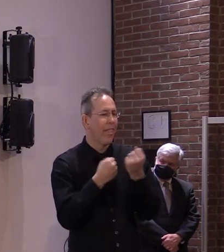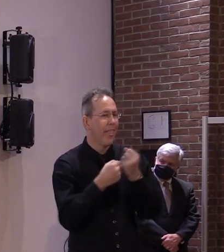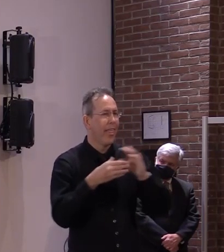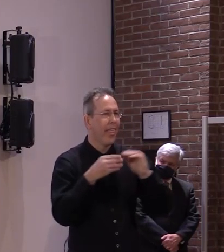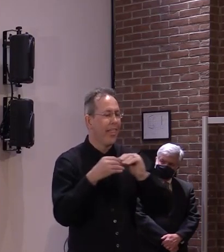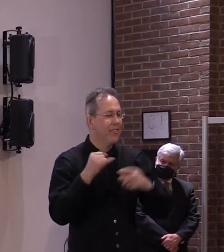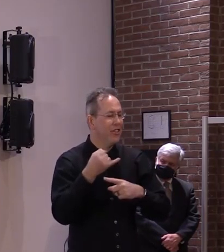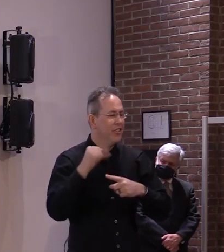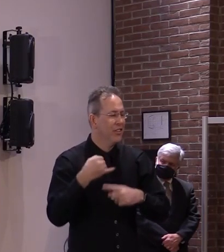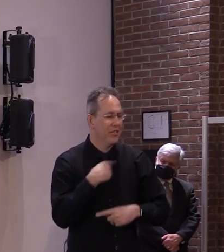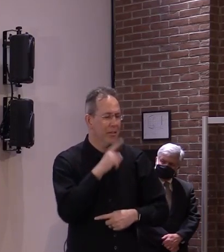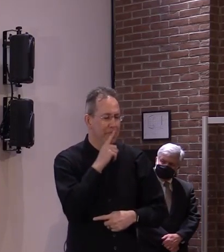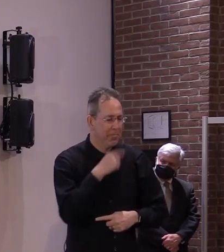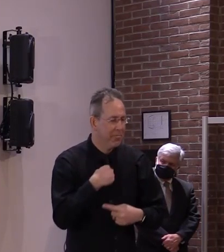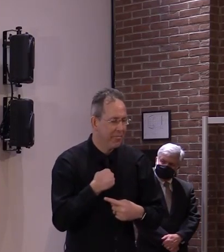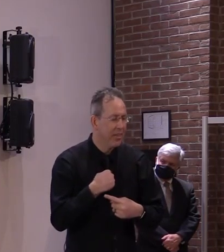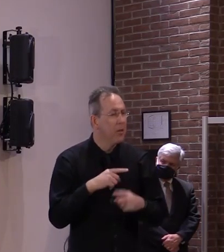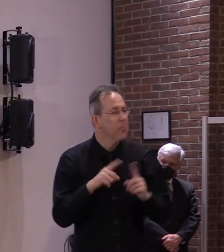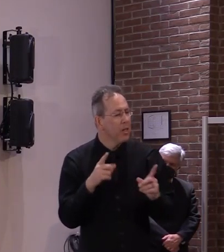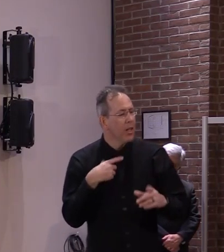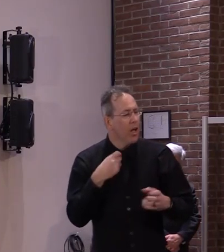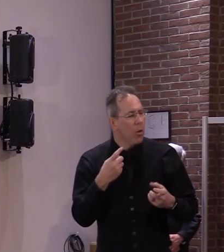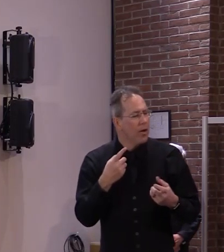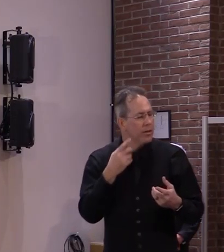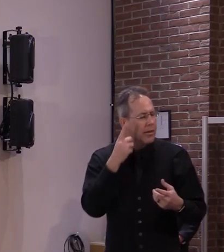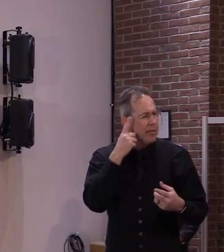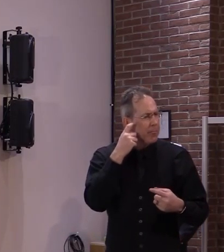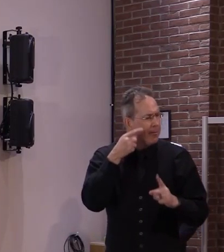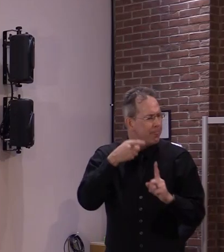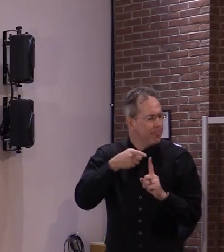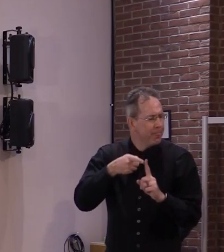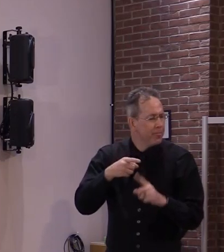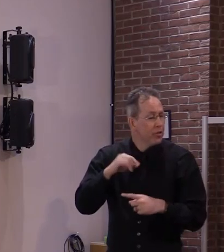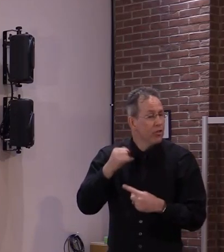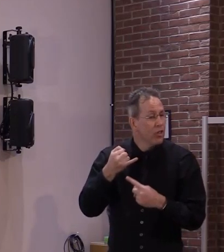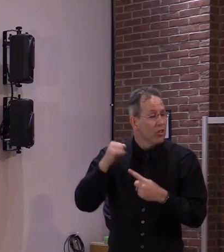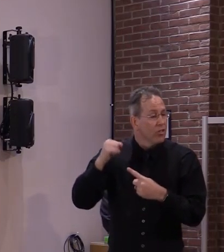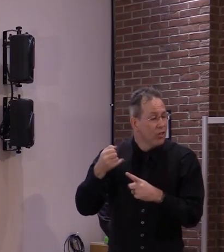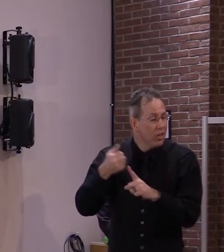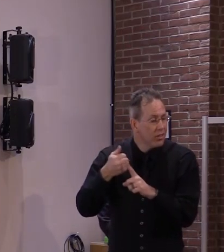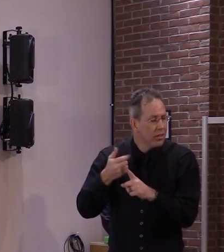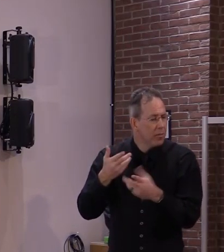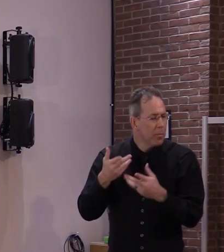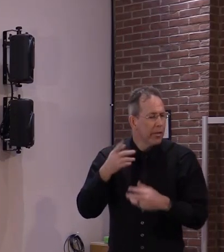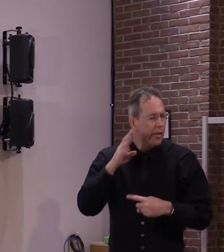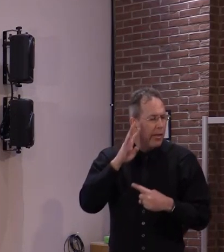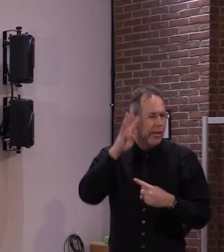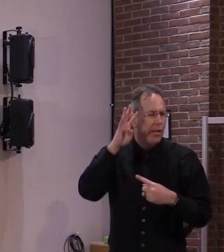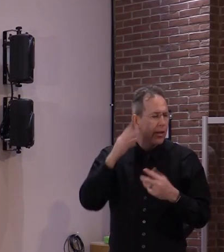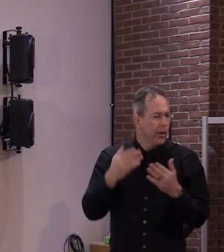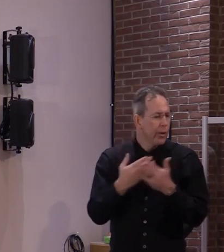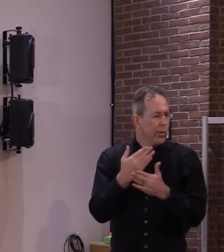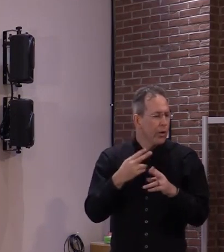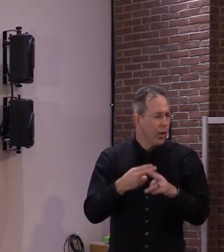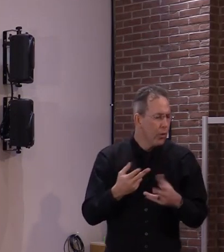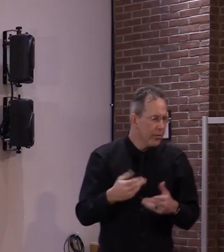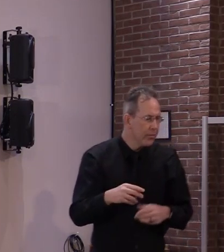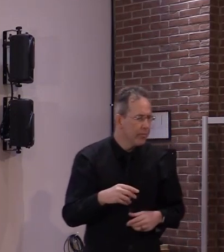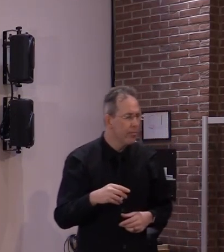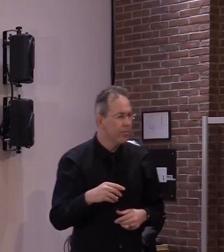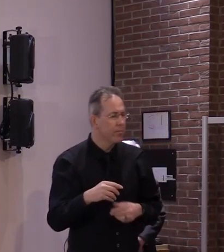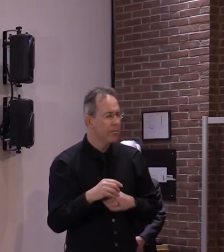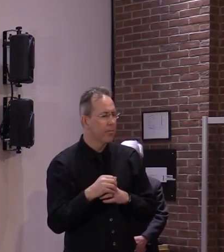Johnson is working on possibly a booster or a second vaccination or something to bring up the